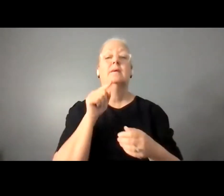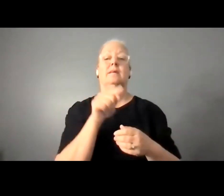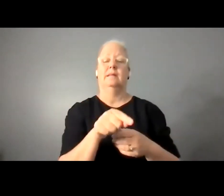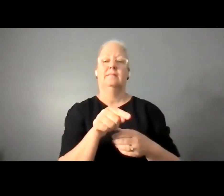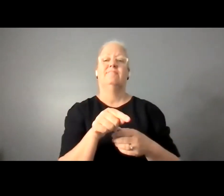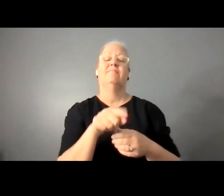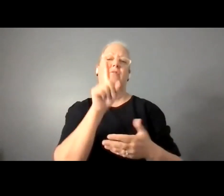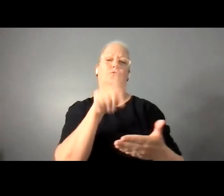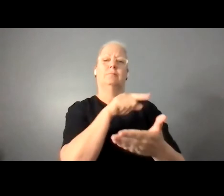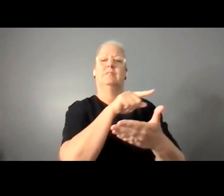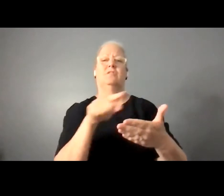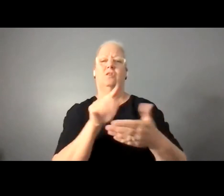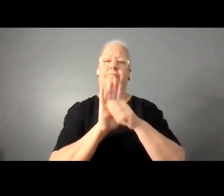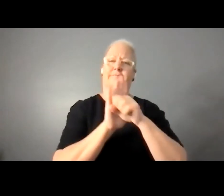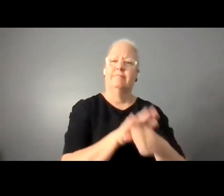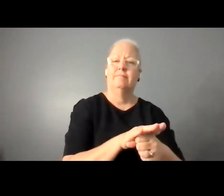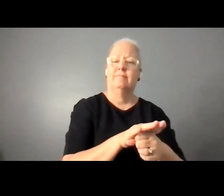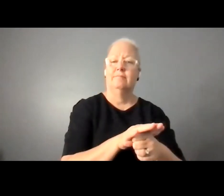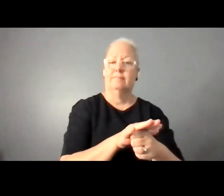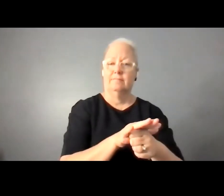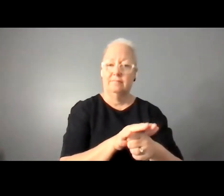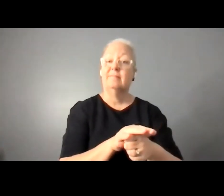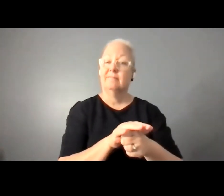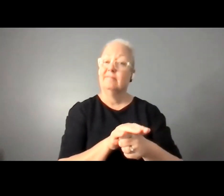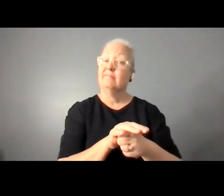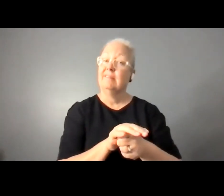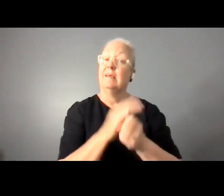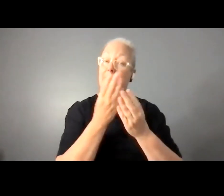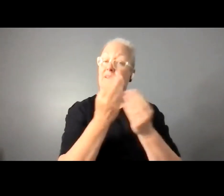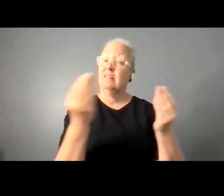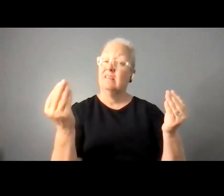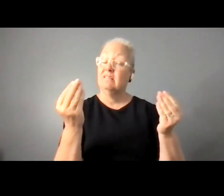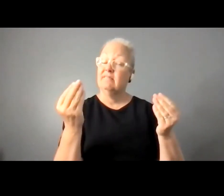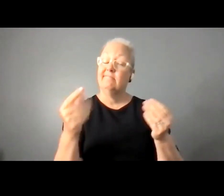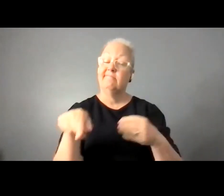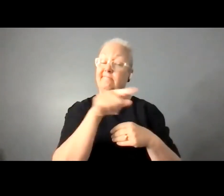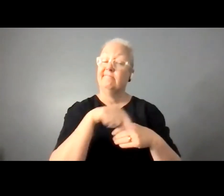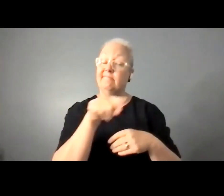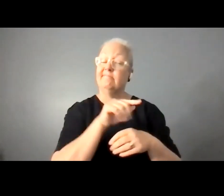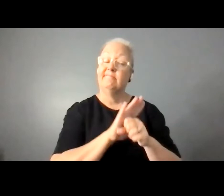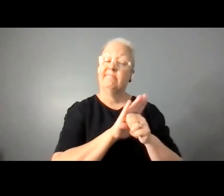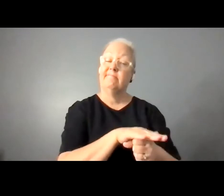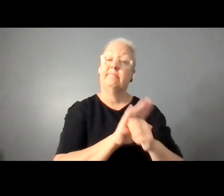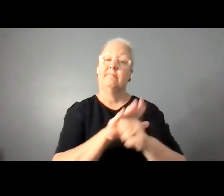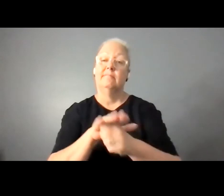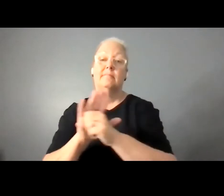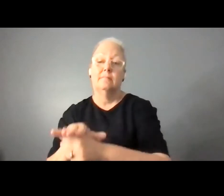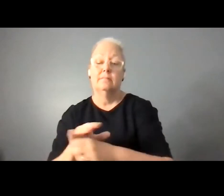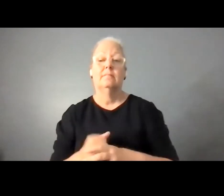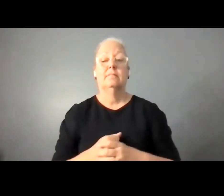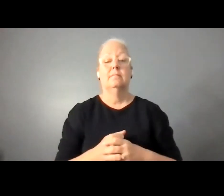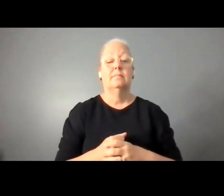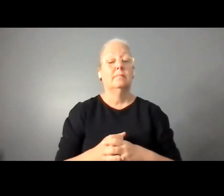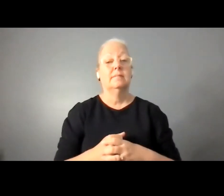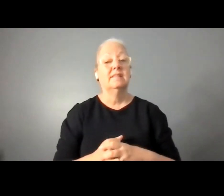with disability face a lot of discrimination in the community. Sometimes they can't give us